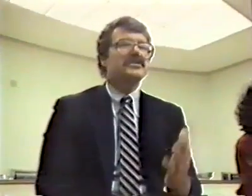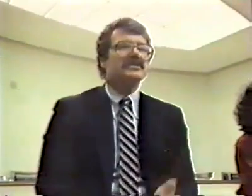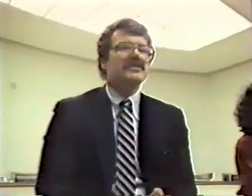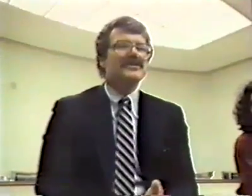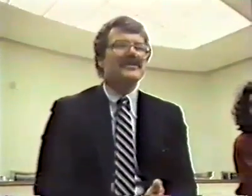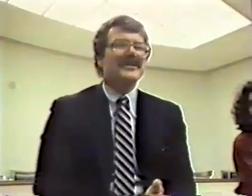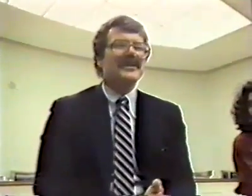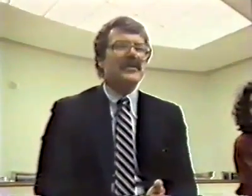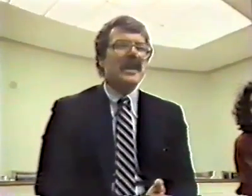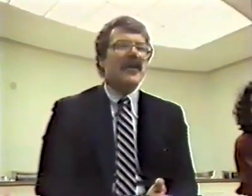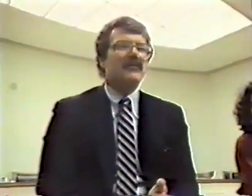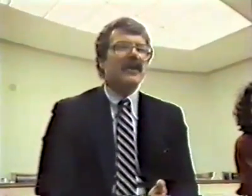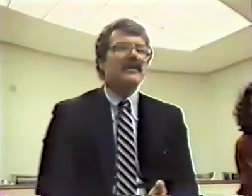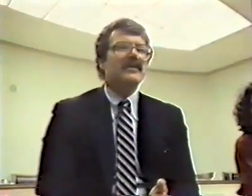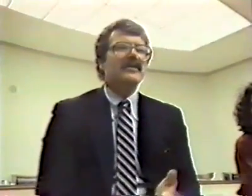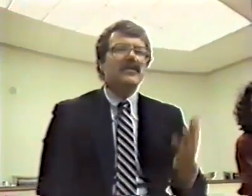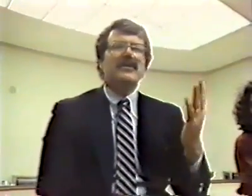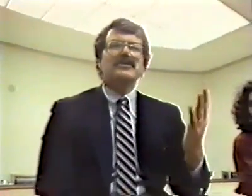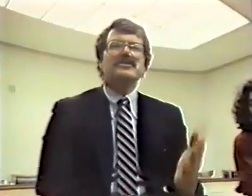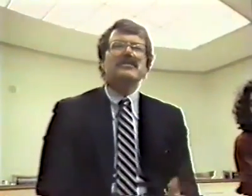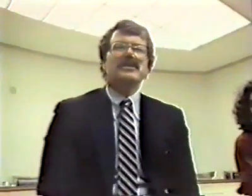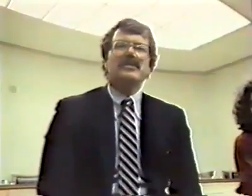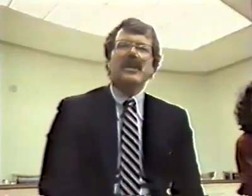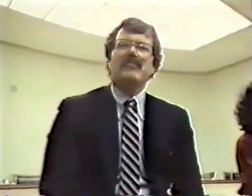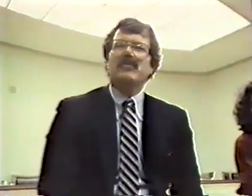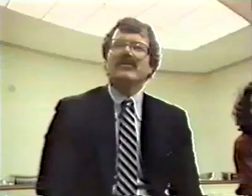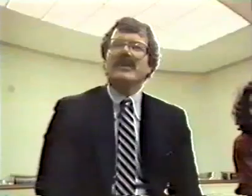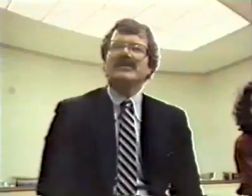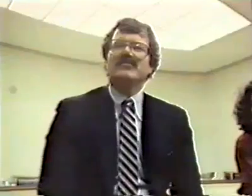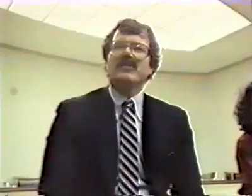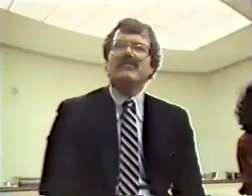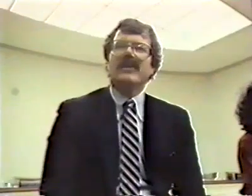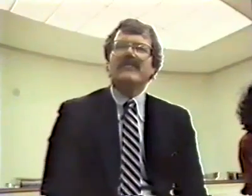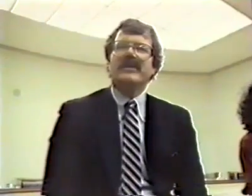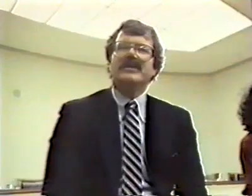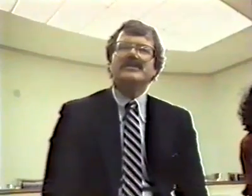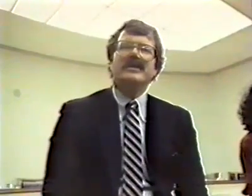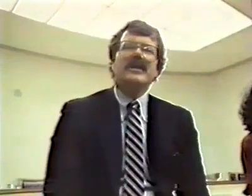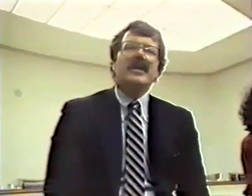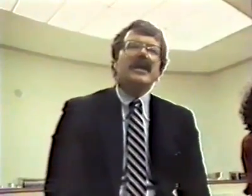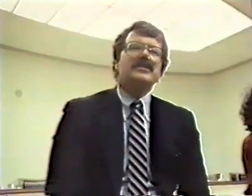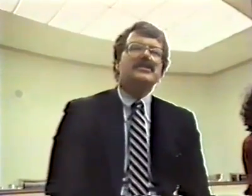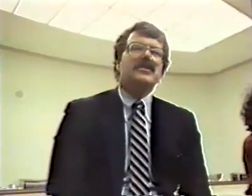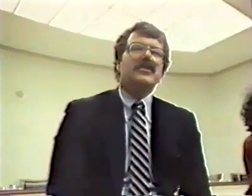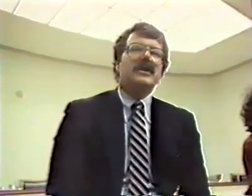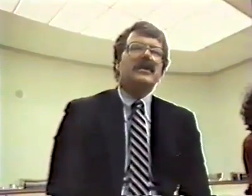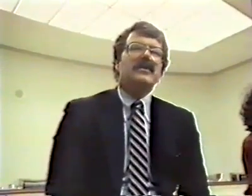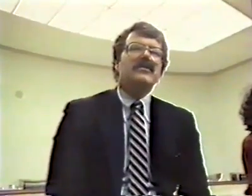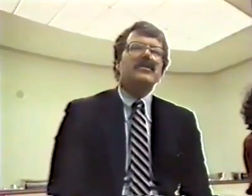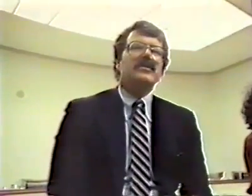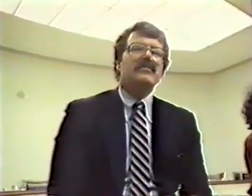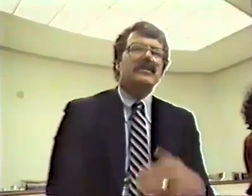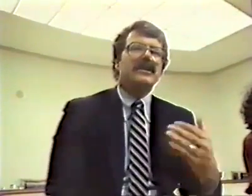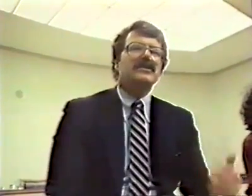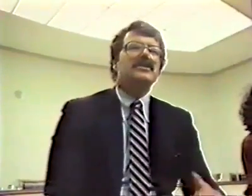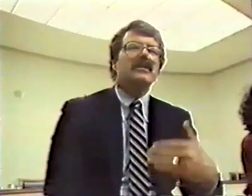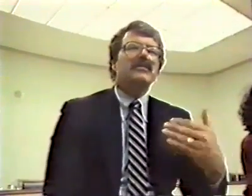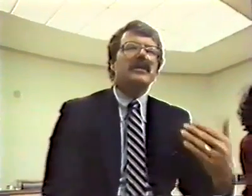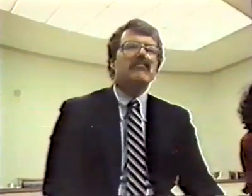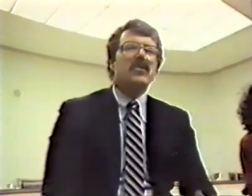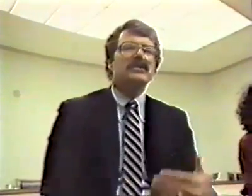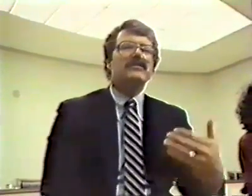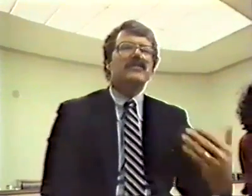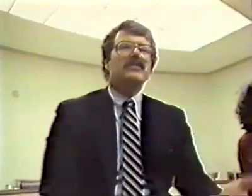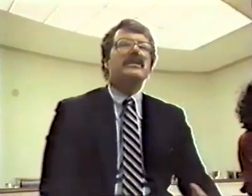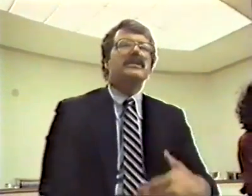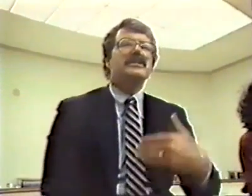told us interest rates were going to go down, right? Well, interest rates went up over the last 4 or 5 days. And so the cuts are going to